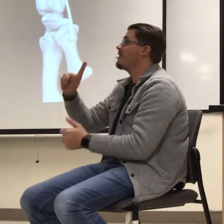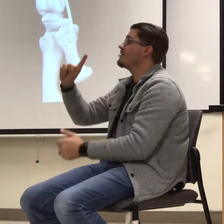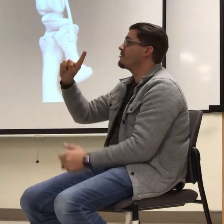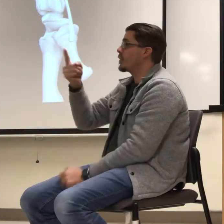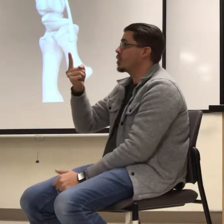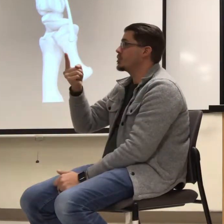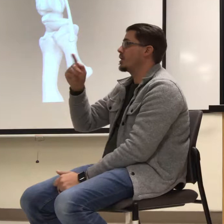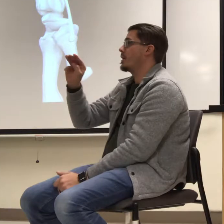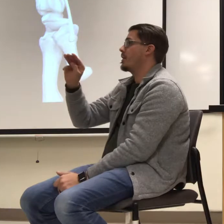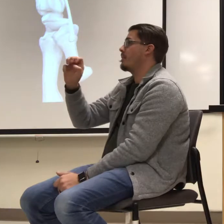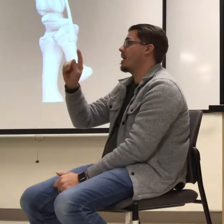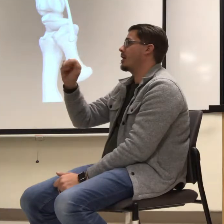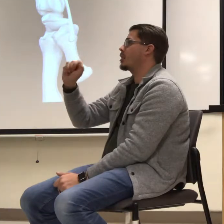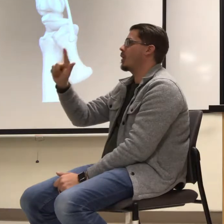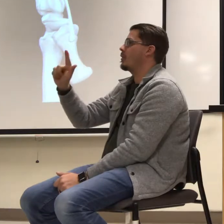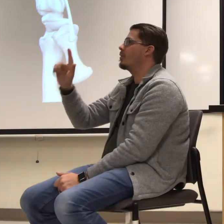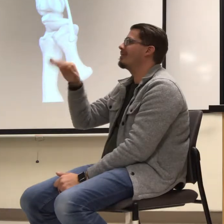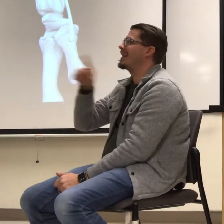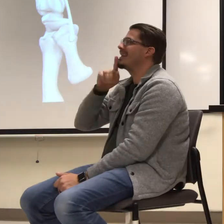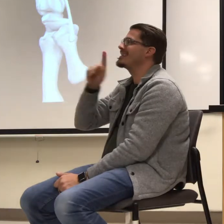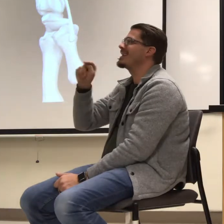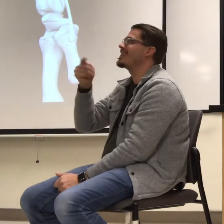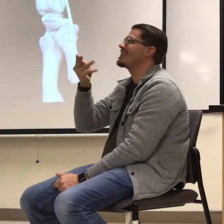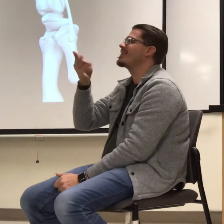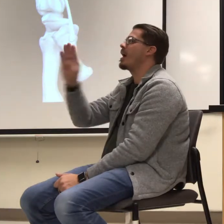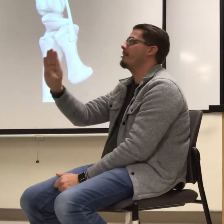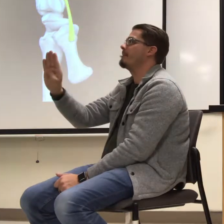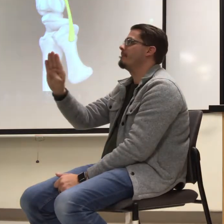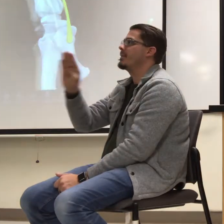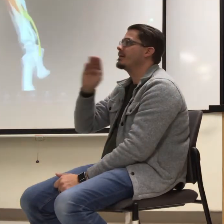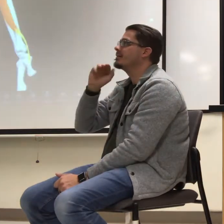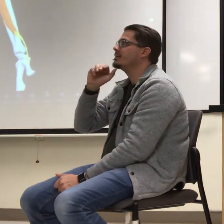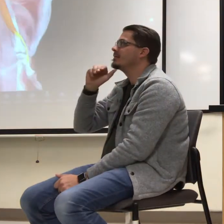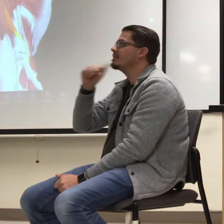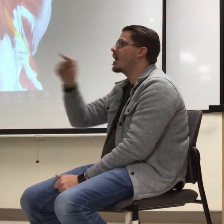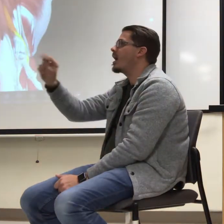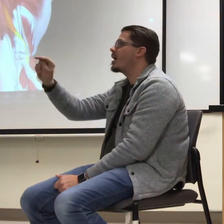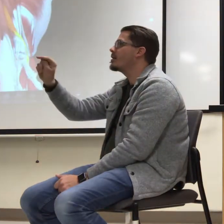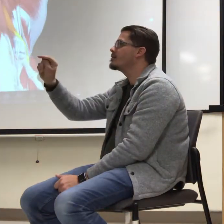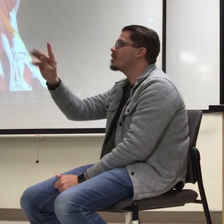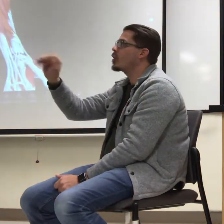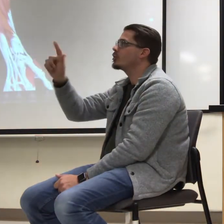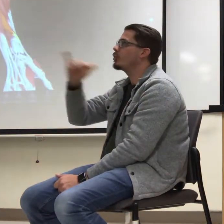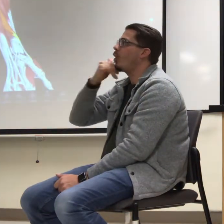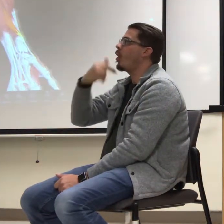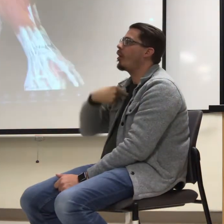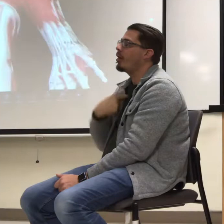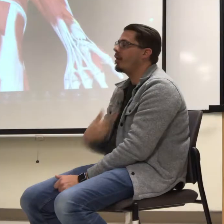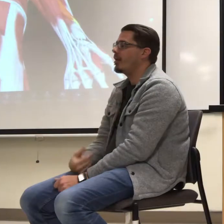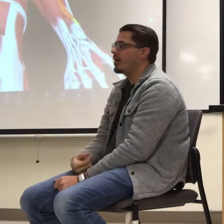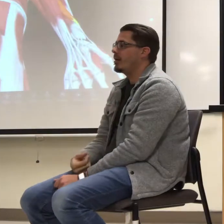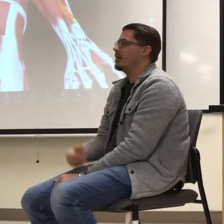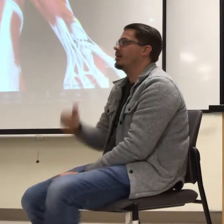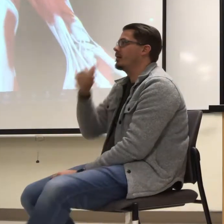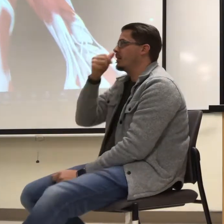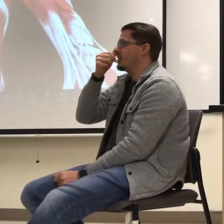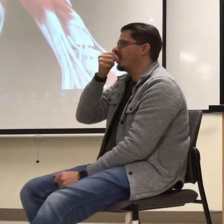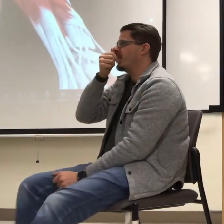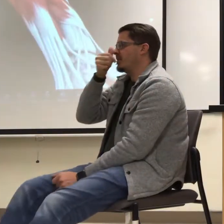First metacarpal, not tarsal as I messed up. Okay, next muscle, right next